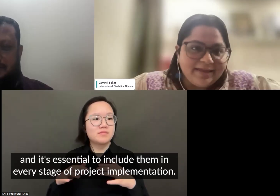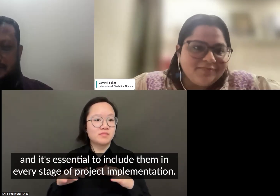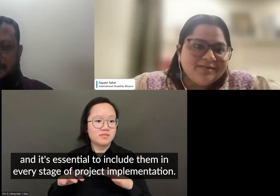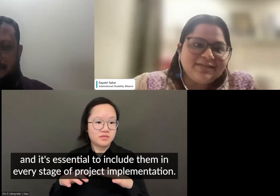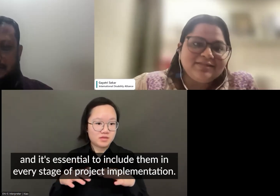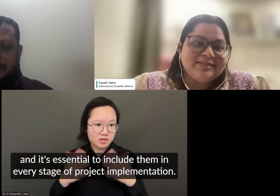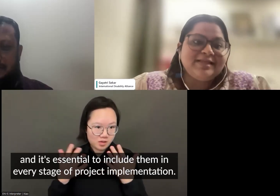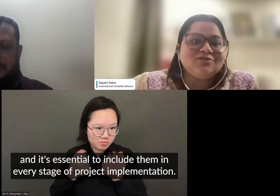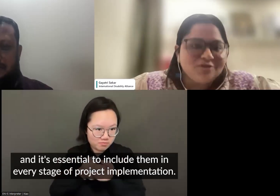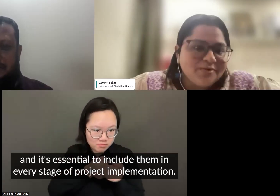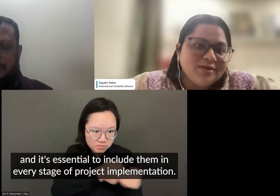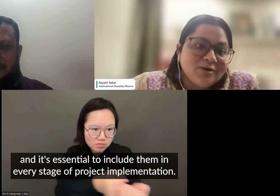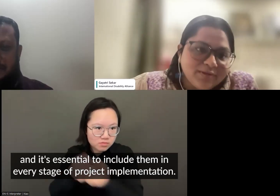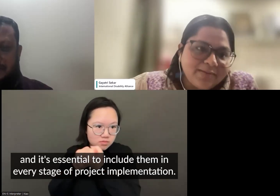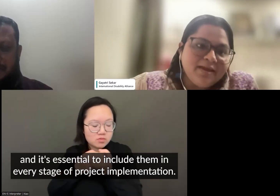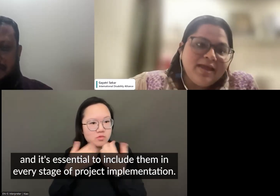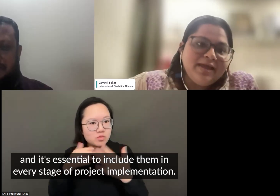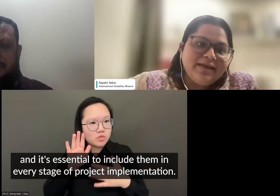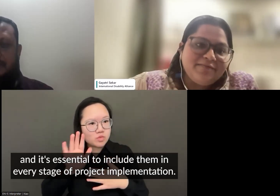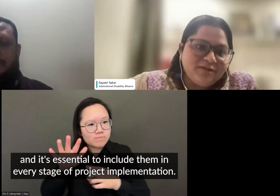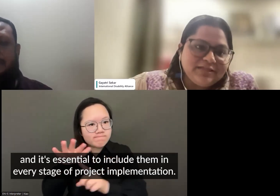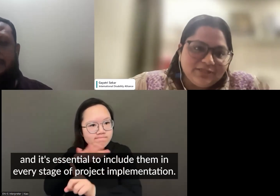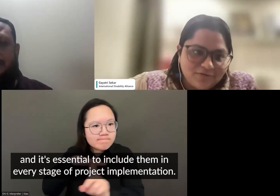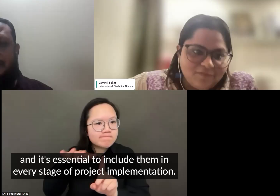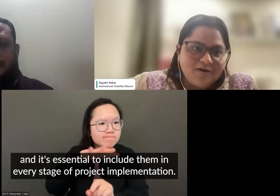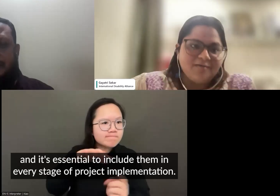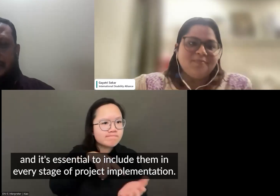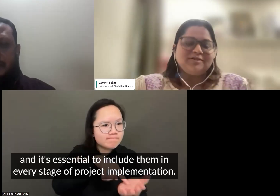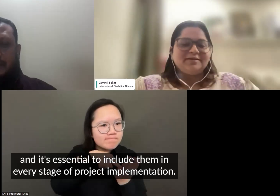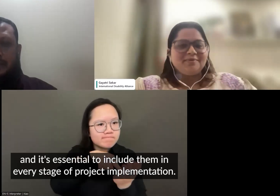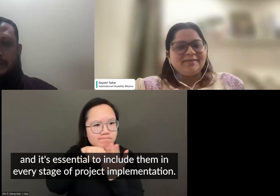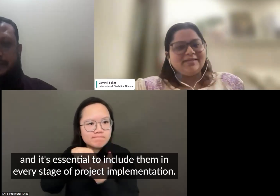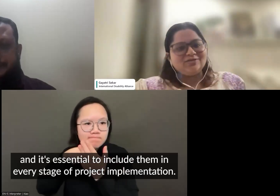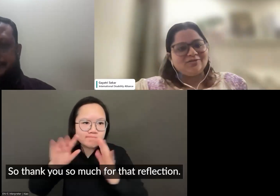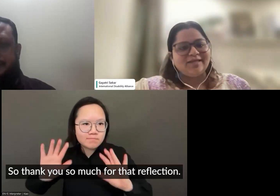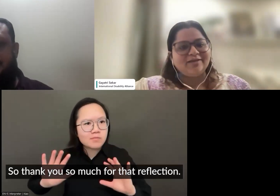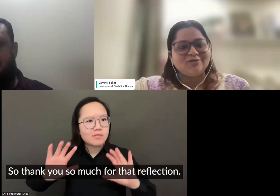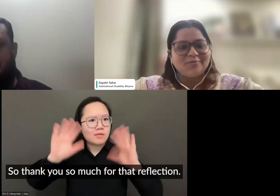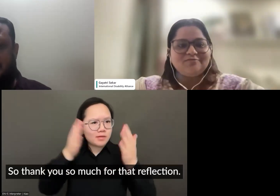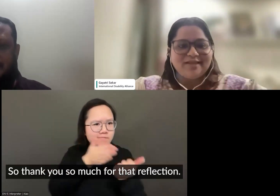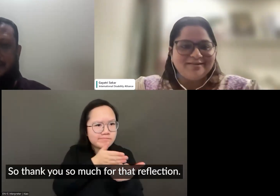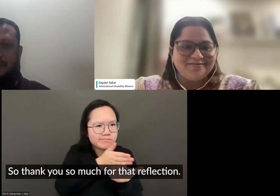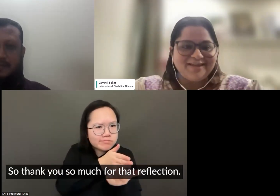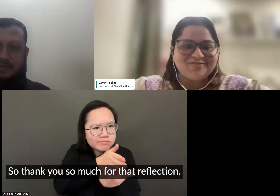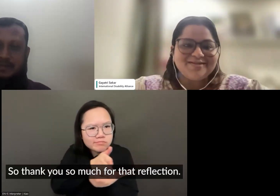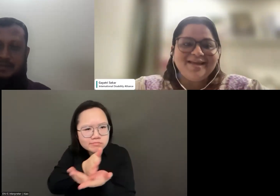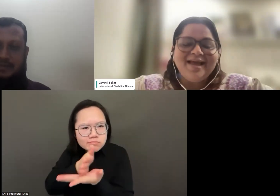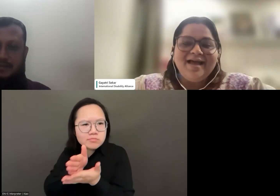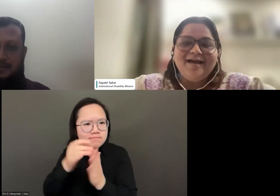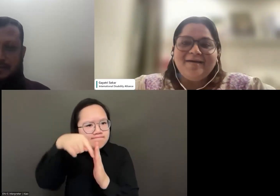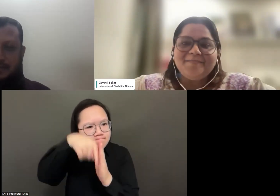by caregivers, and it's essential to include them in every stage of project implementation. So thank you so much for that